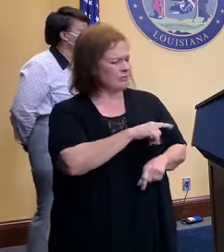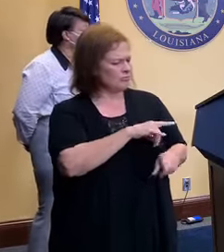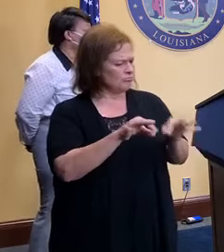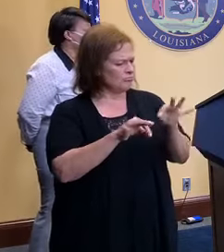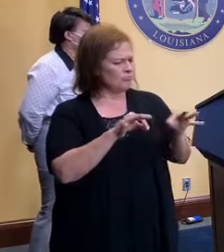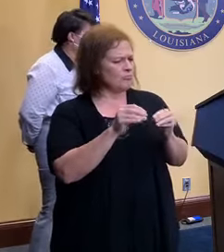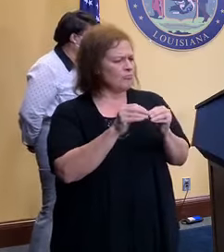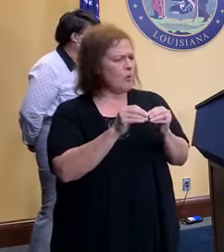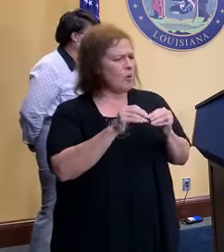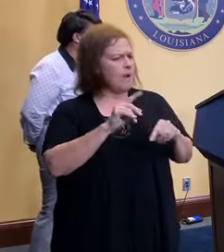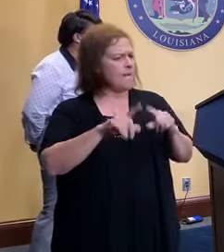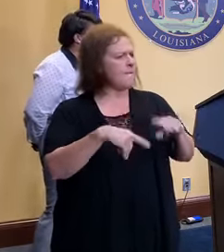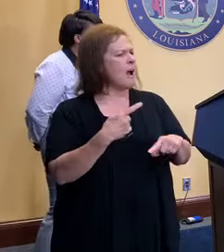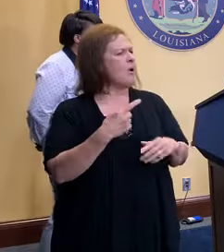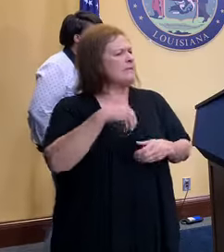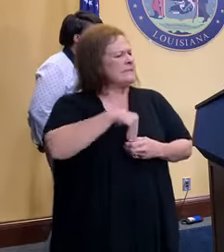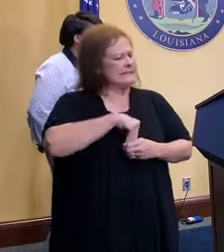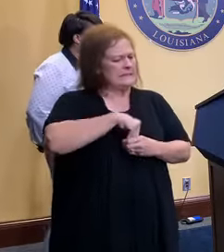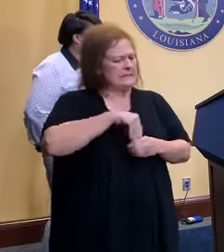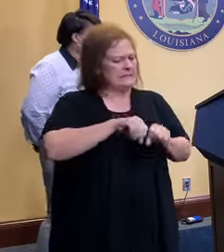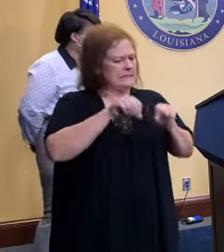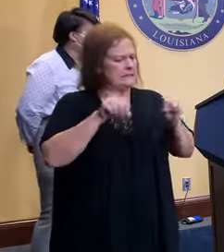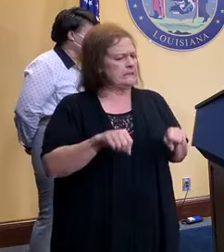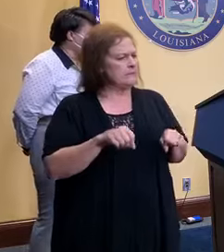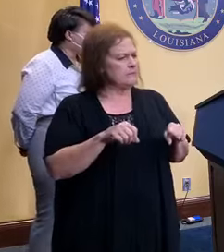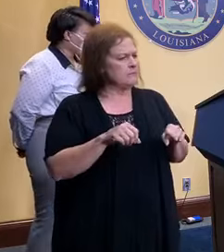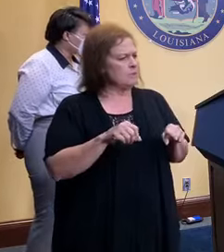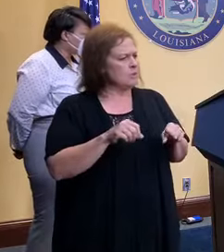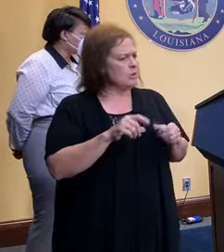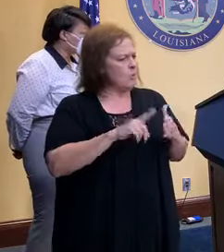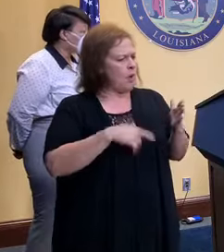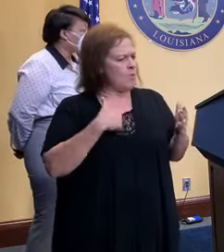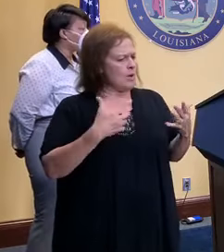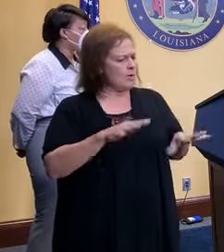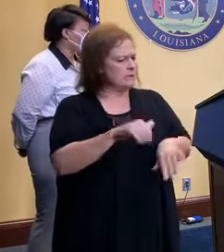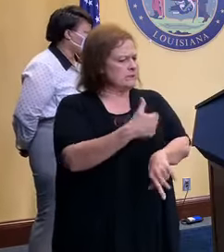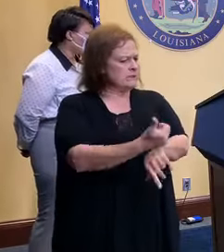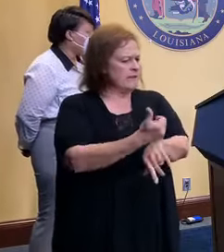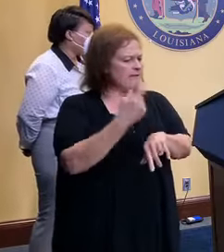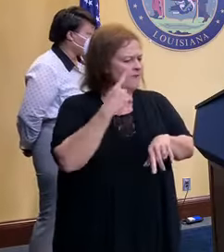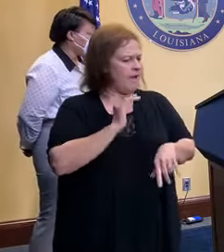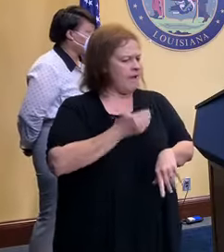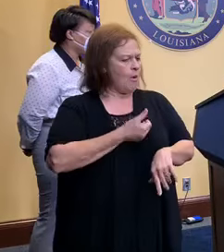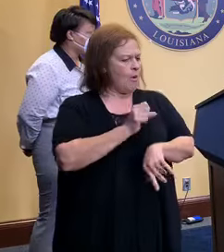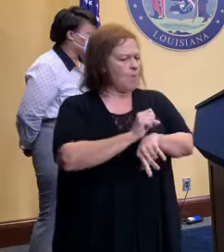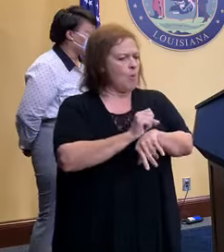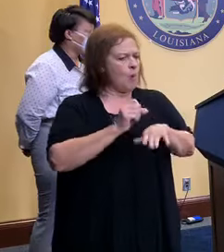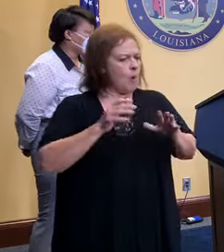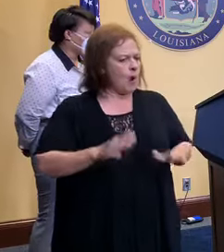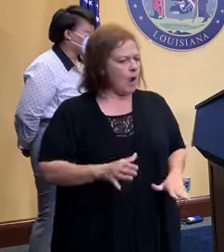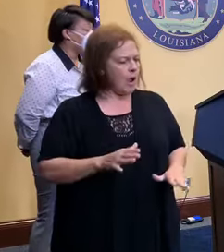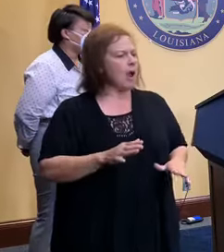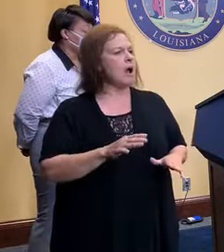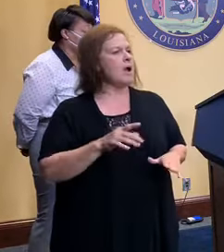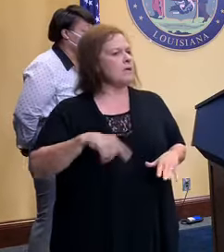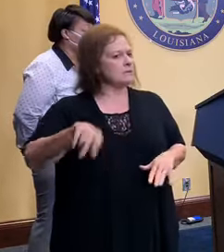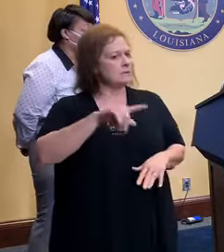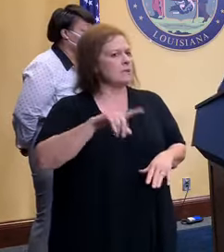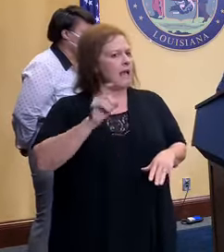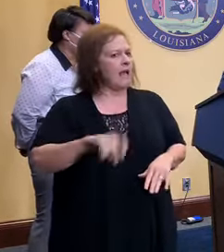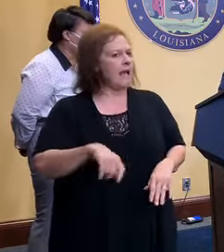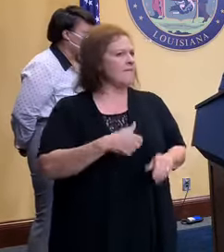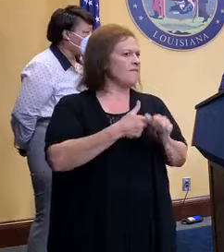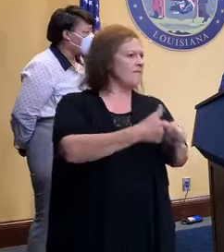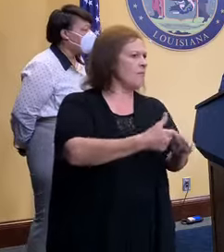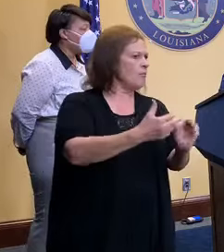the internal controls that we have put in place for our employees as it relates to following those